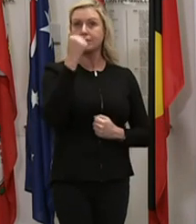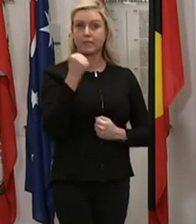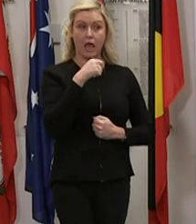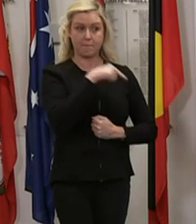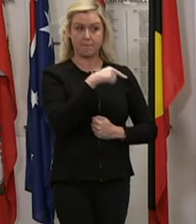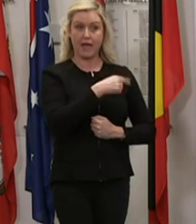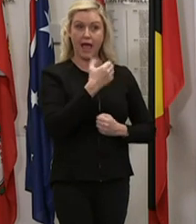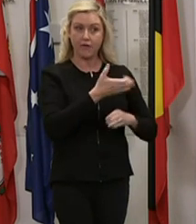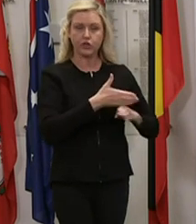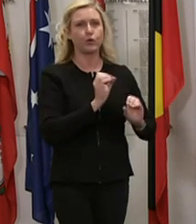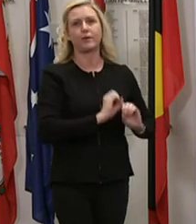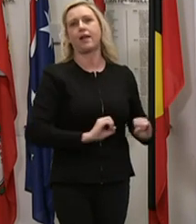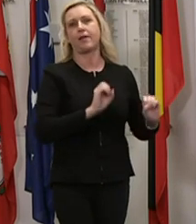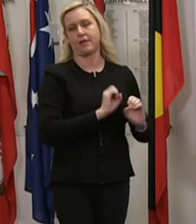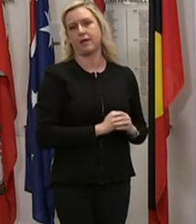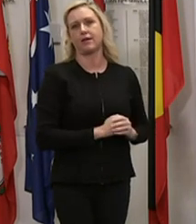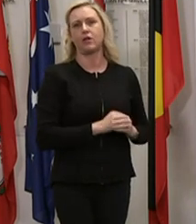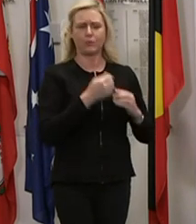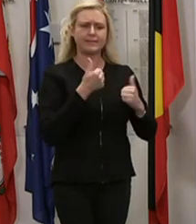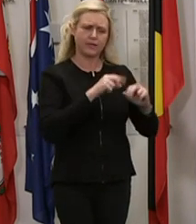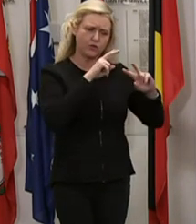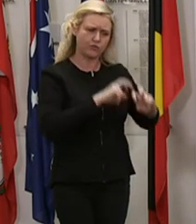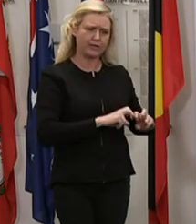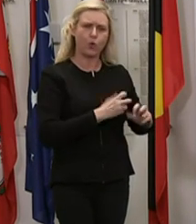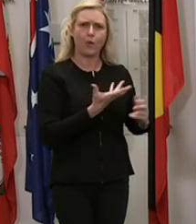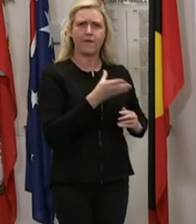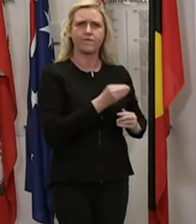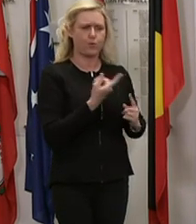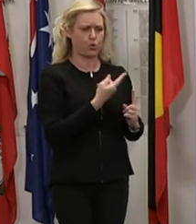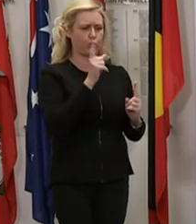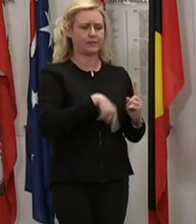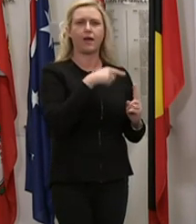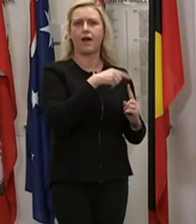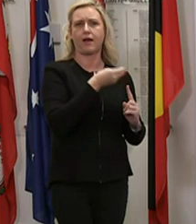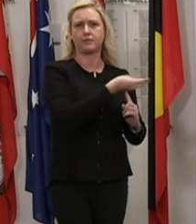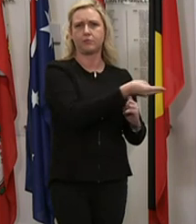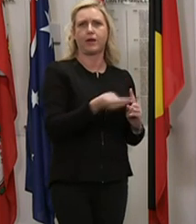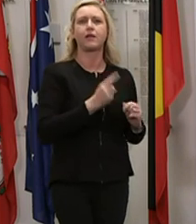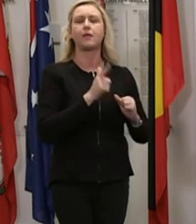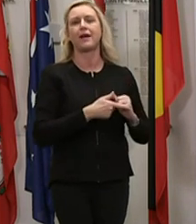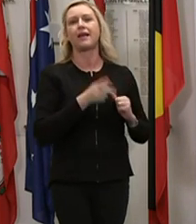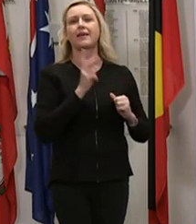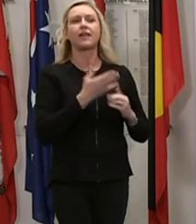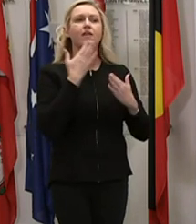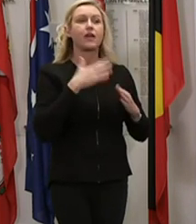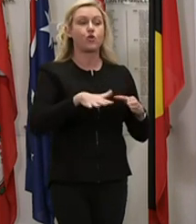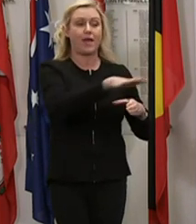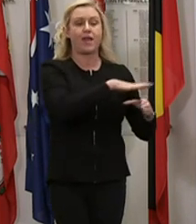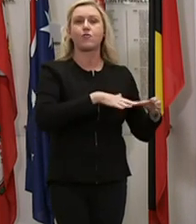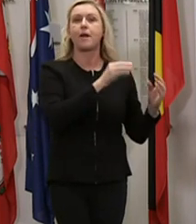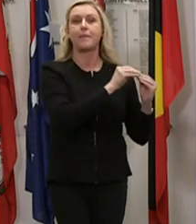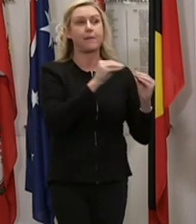haven't identified the source of that infection in that circumstance, but I would like to thank the Bateman Bay community for turning